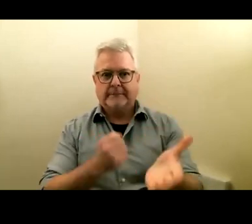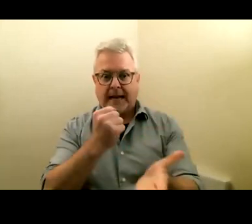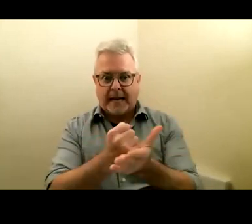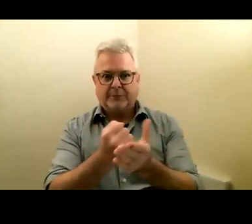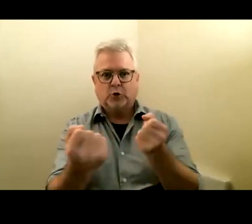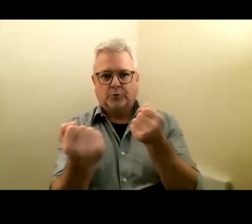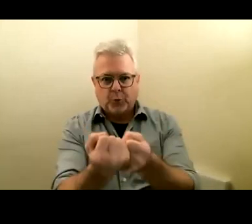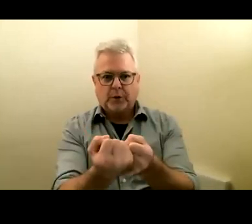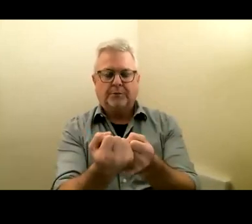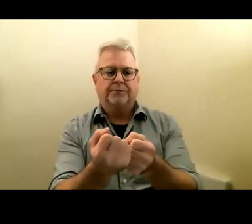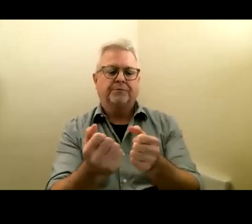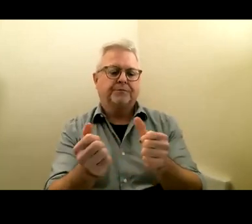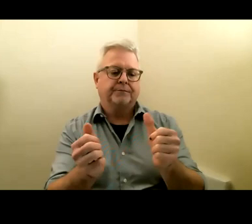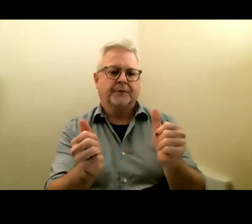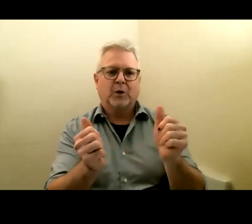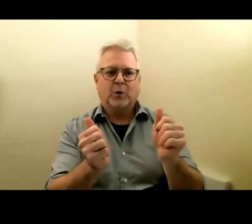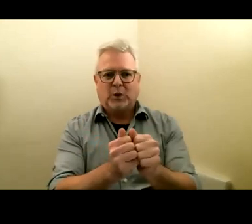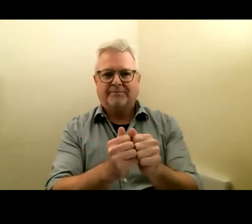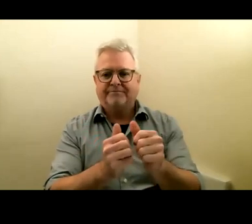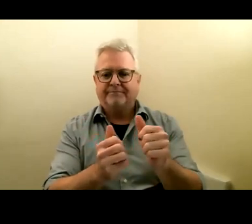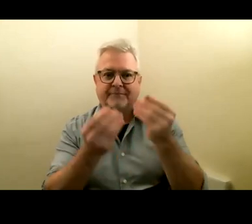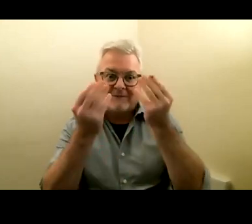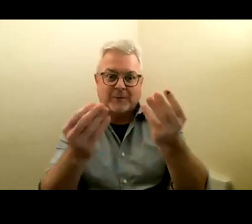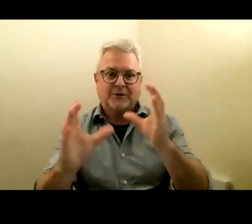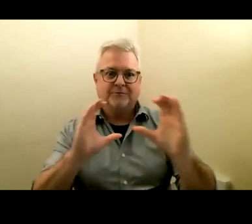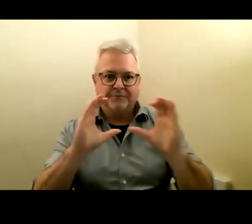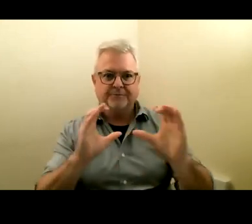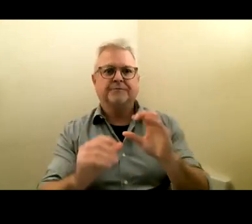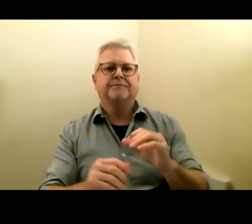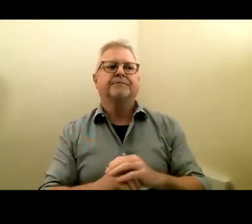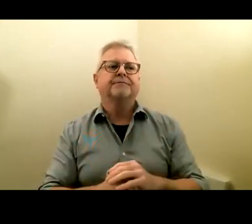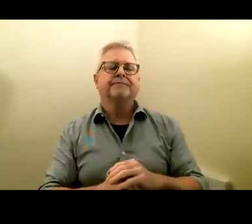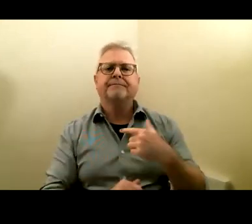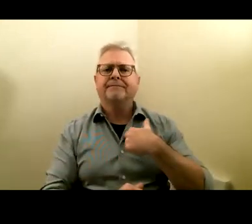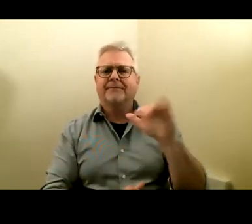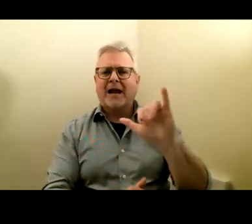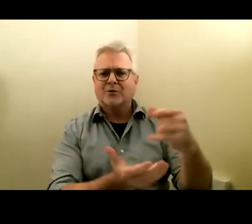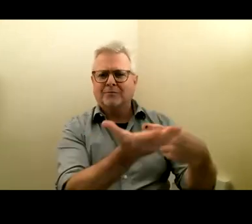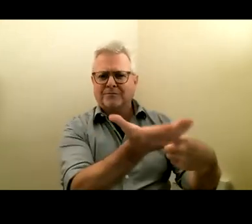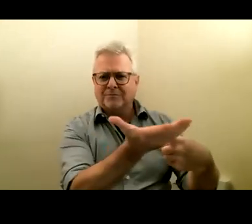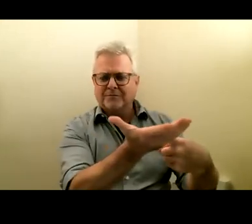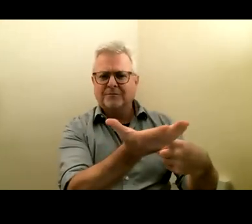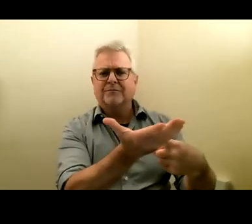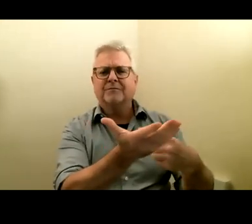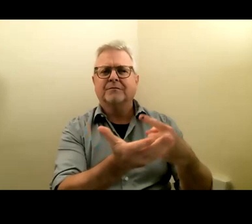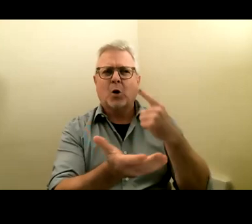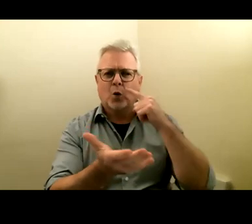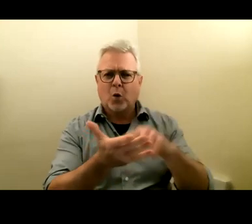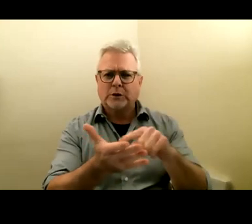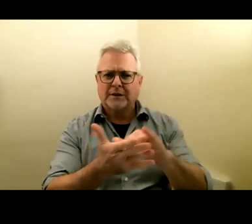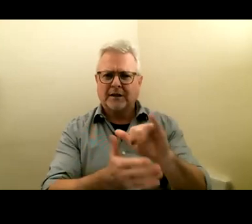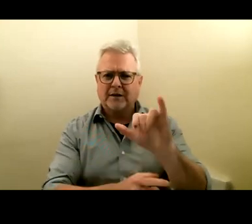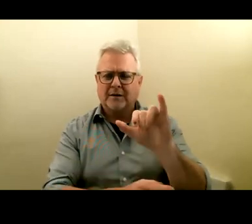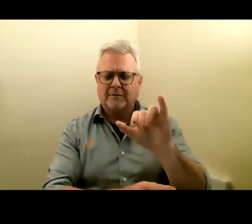will get DOH's support and help with getting this information out and communicating with the deaf